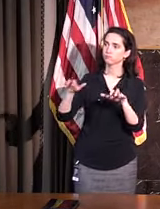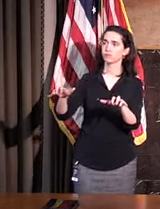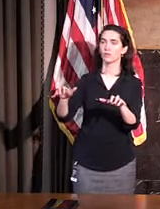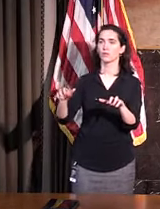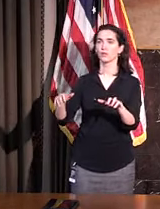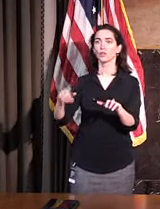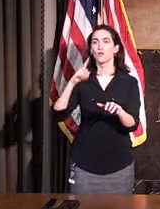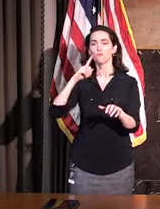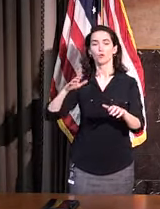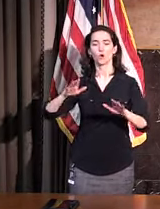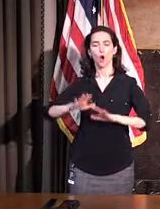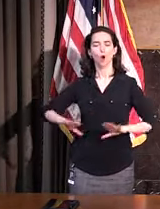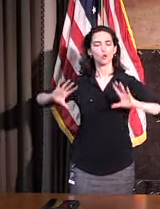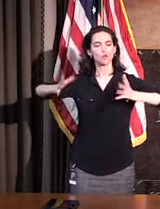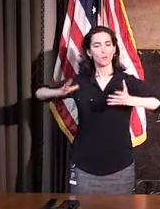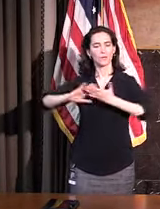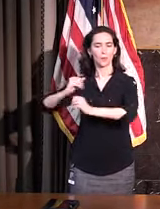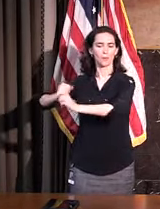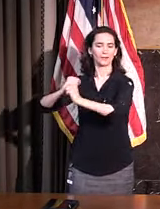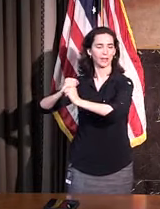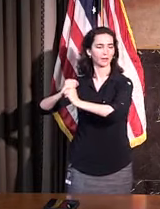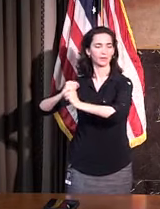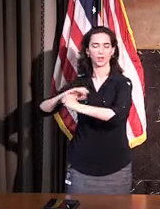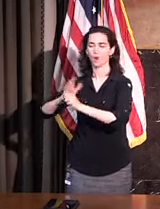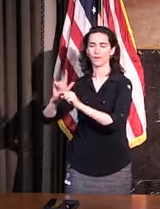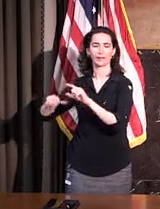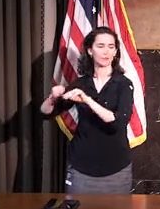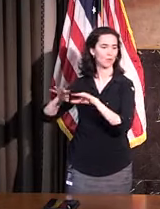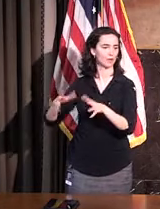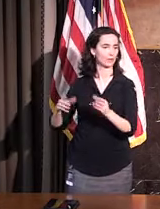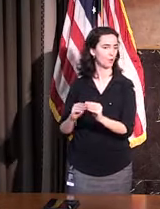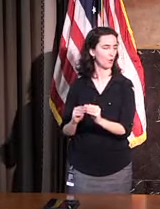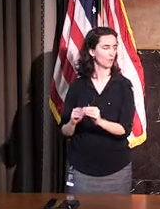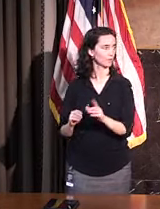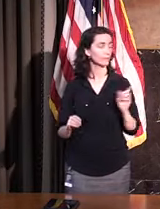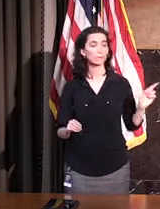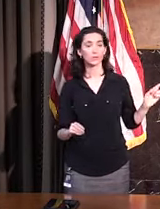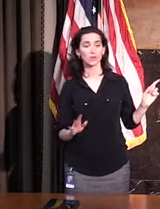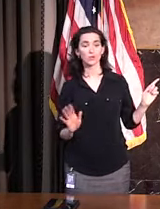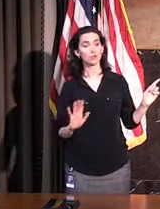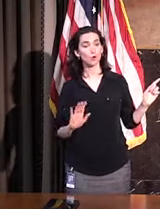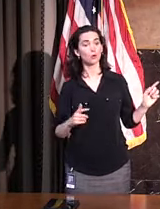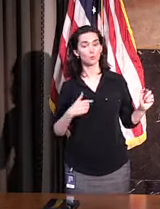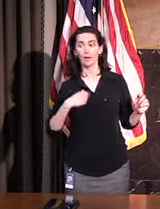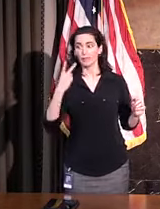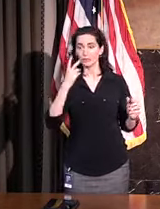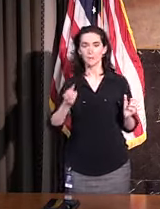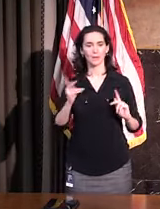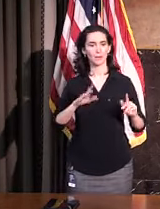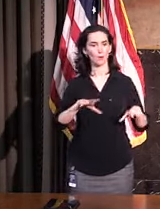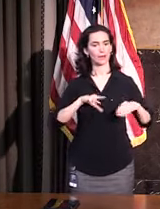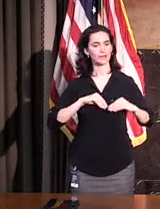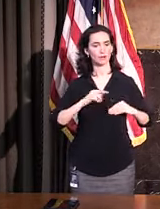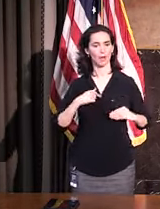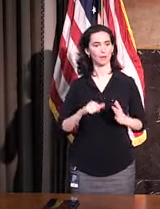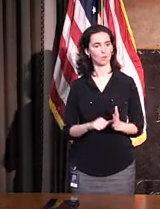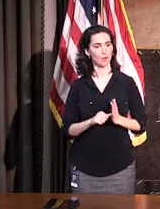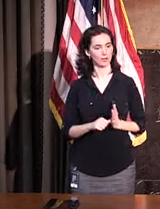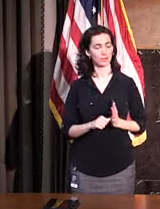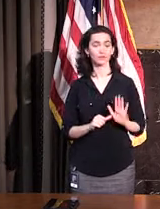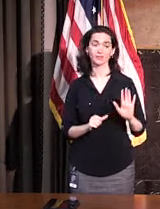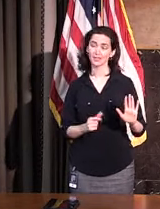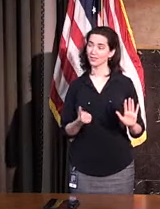uptick in the last set of people who were eligible? I don't think so. I was impressed with the uptick that we saw, and it's really challenging